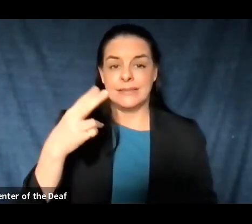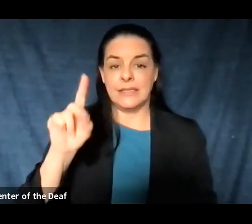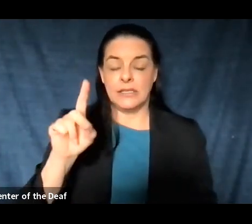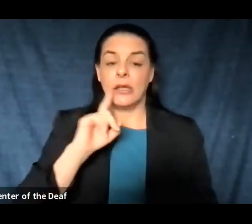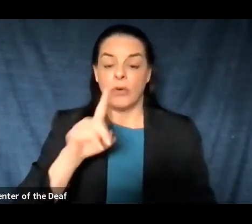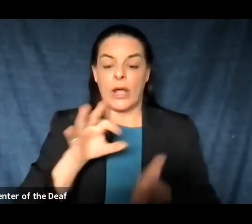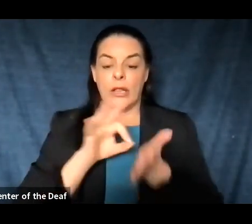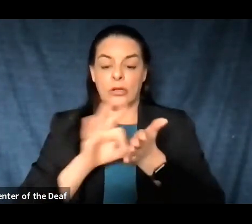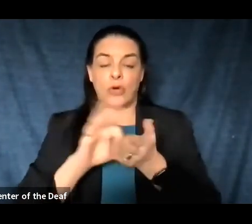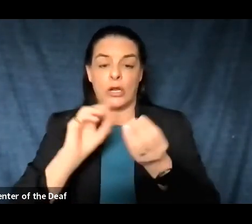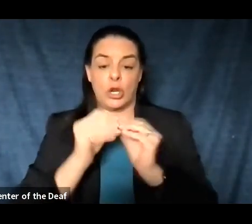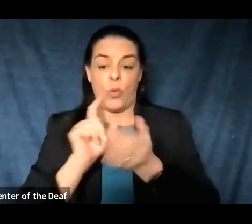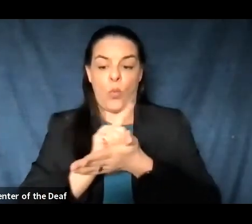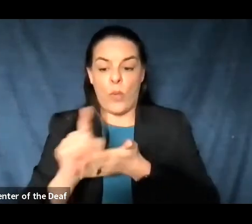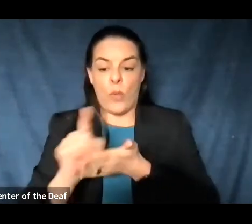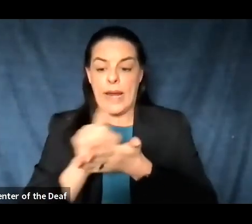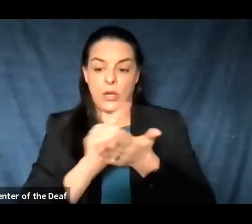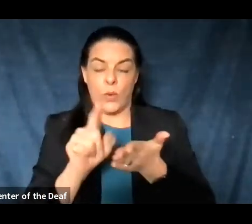by week to partners?